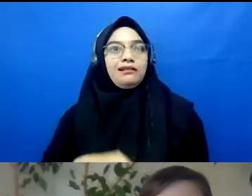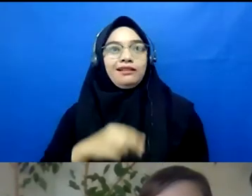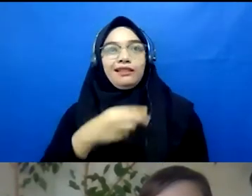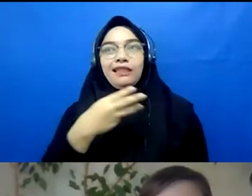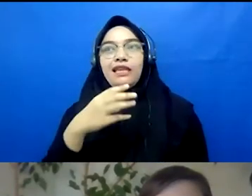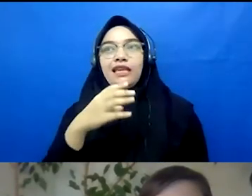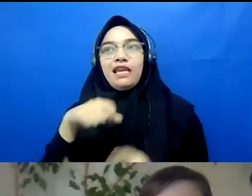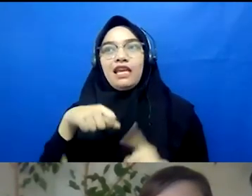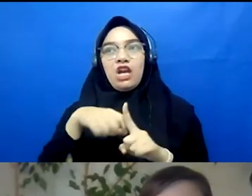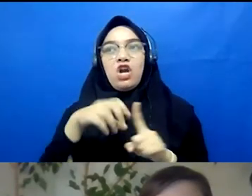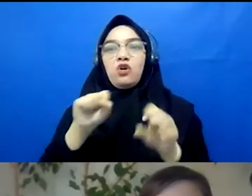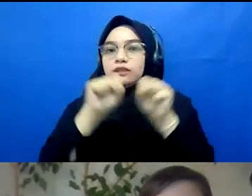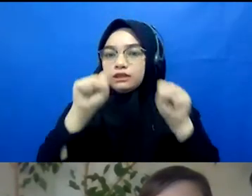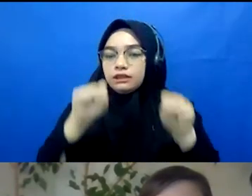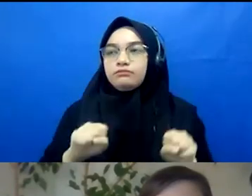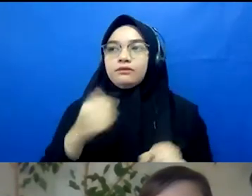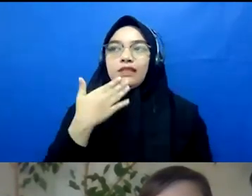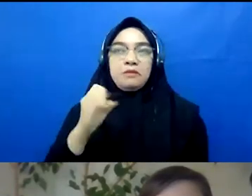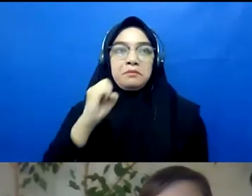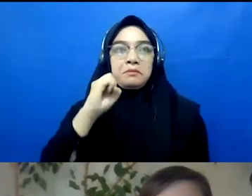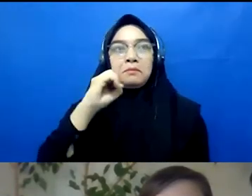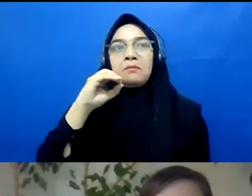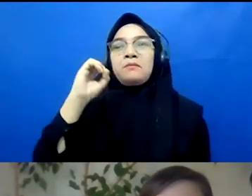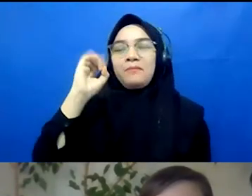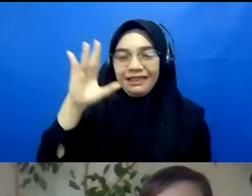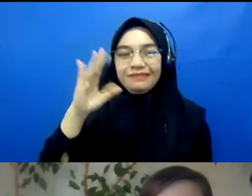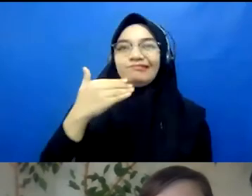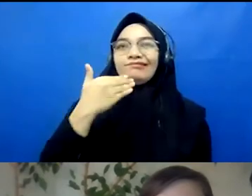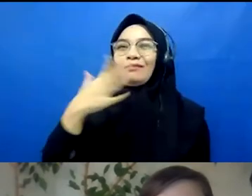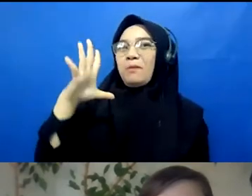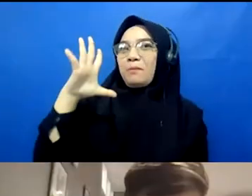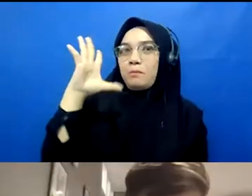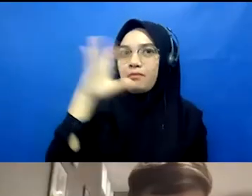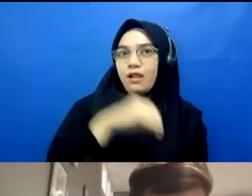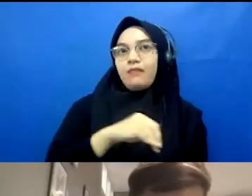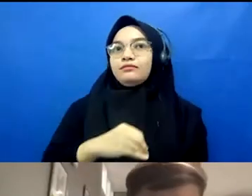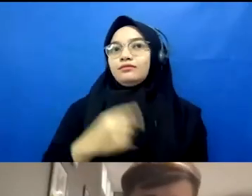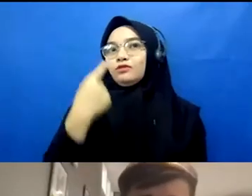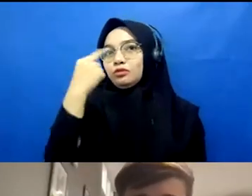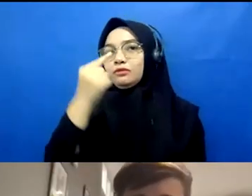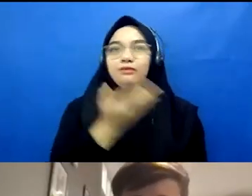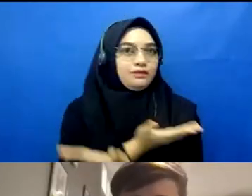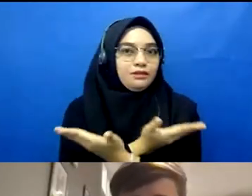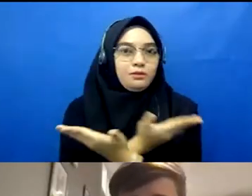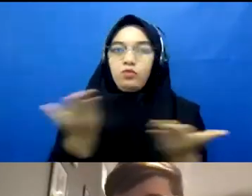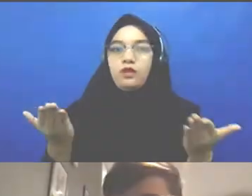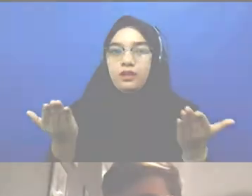Good evening and good night to wherever you are. Thank you and goodbye.